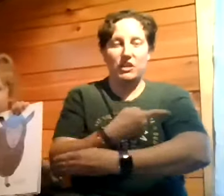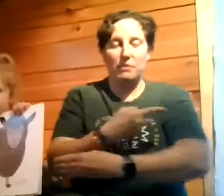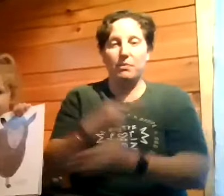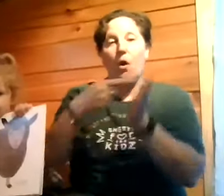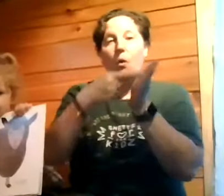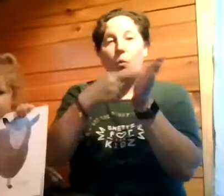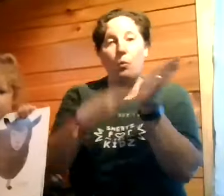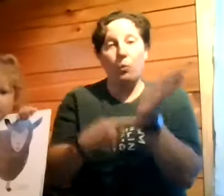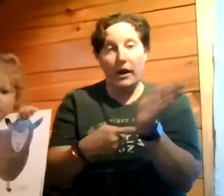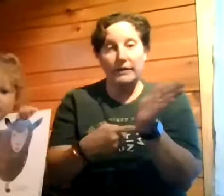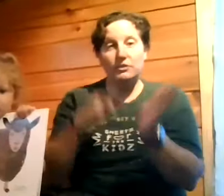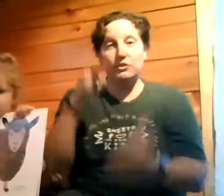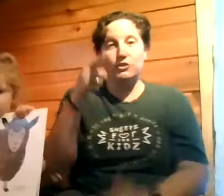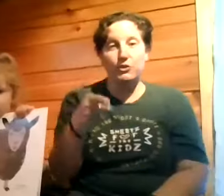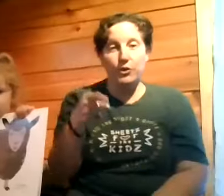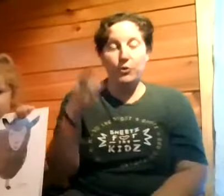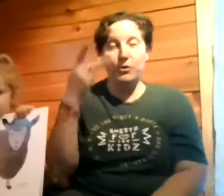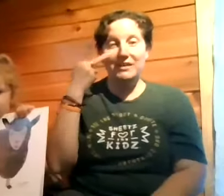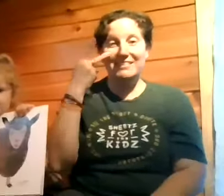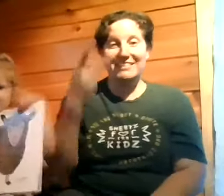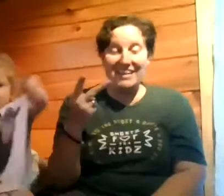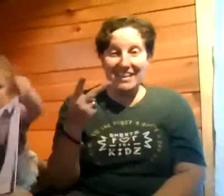Black sheep. What do you see?